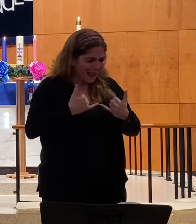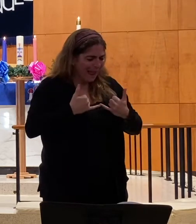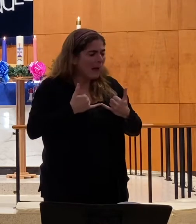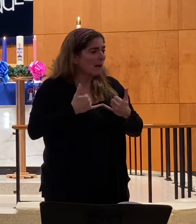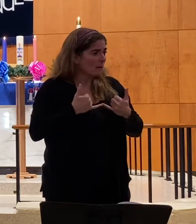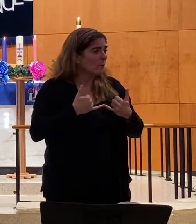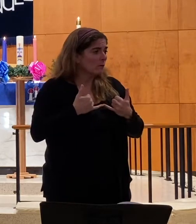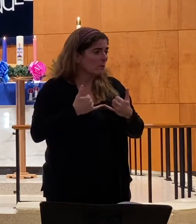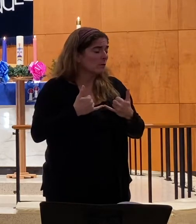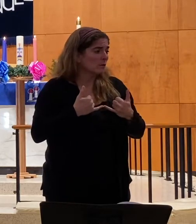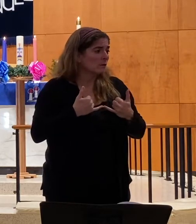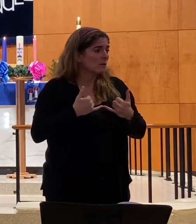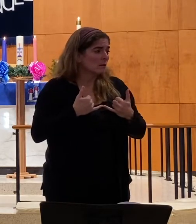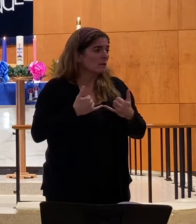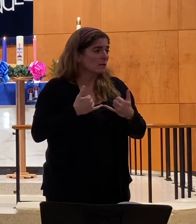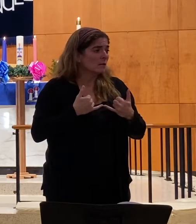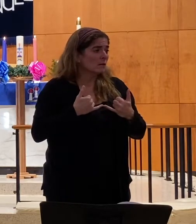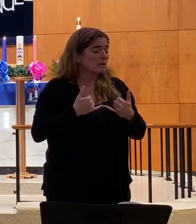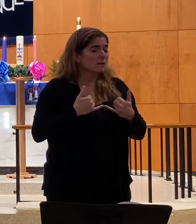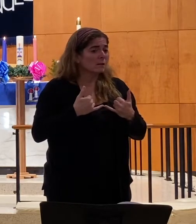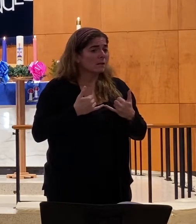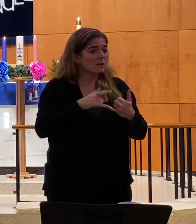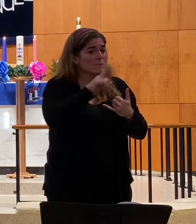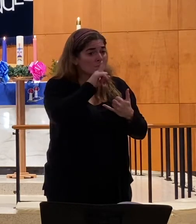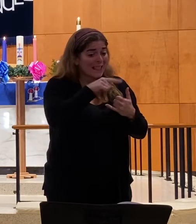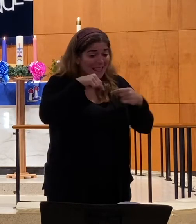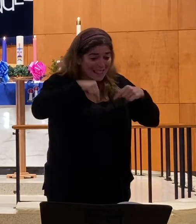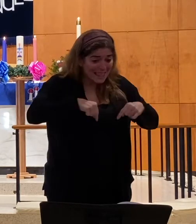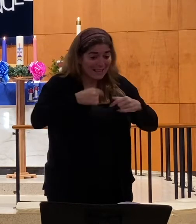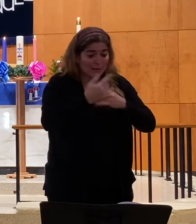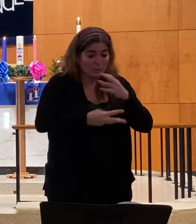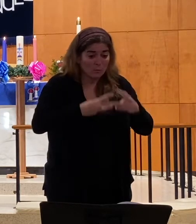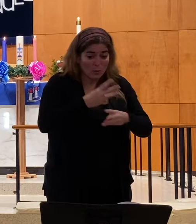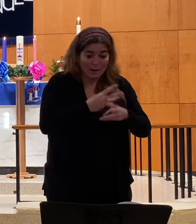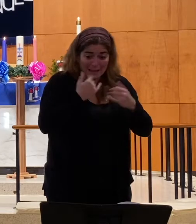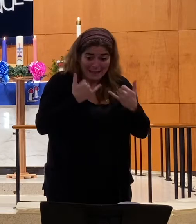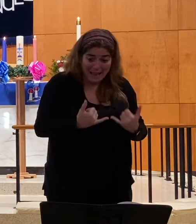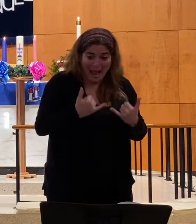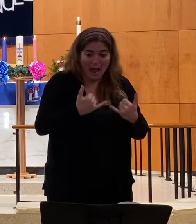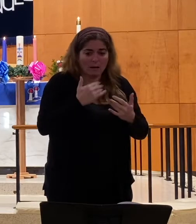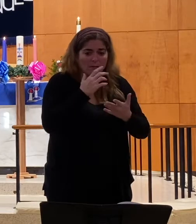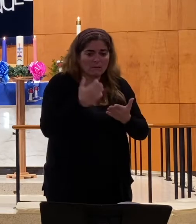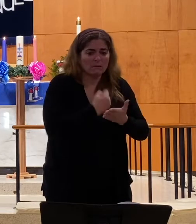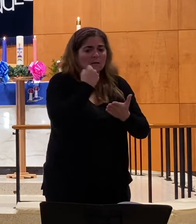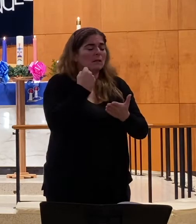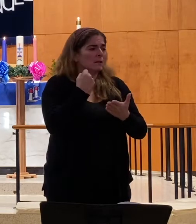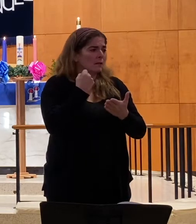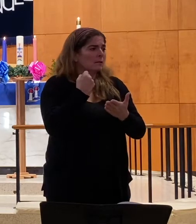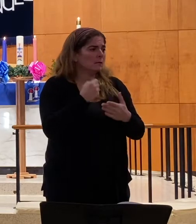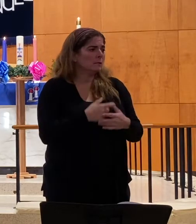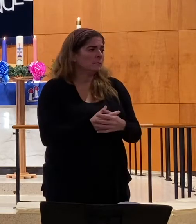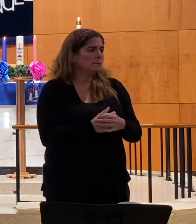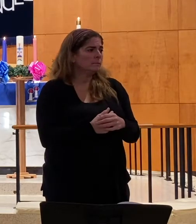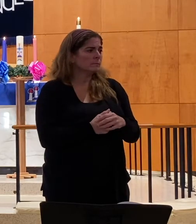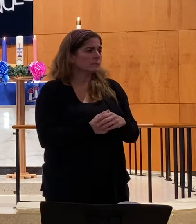salvation is the reality of this world as it should be.